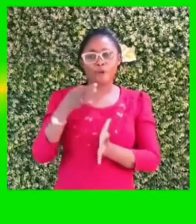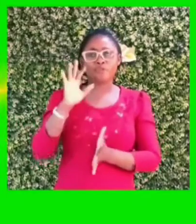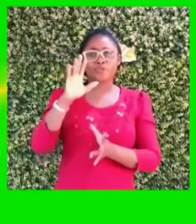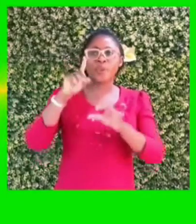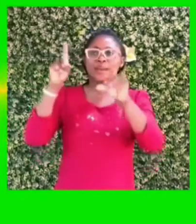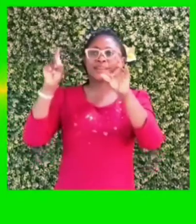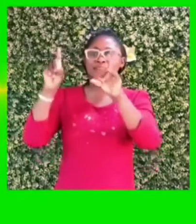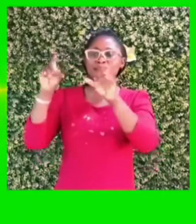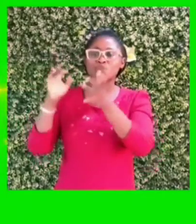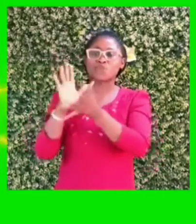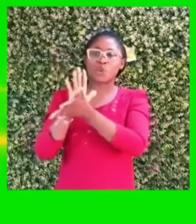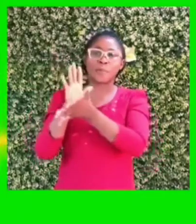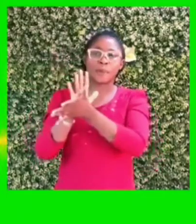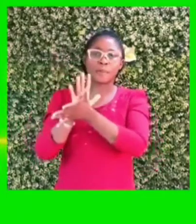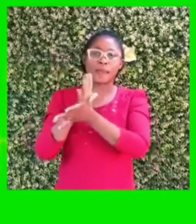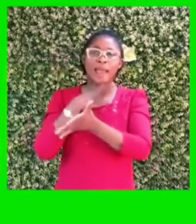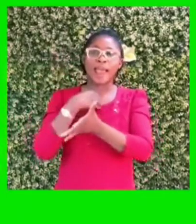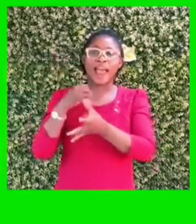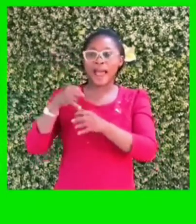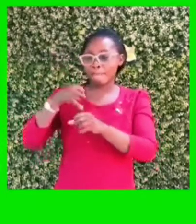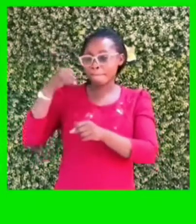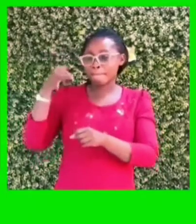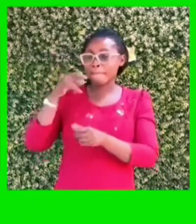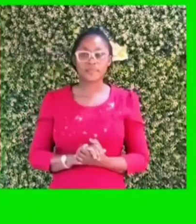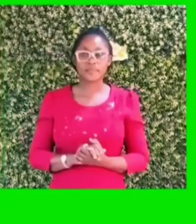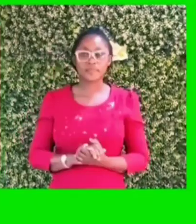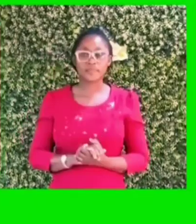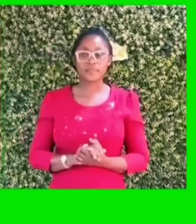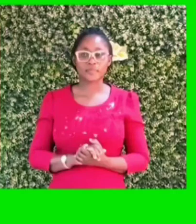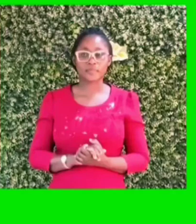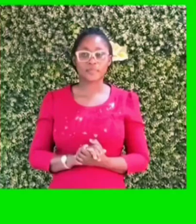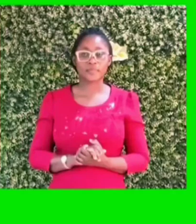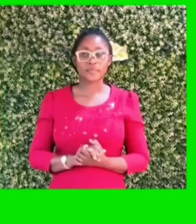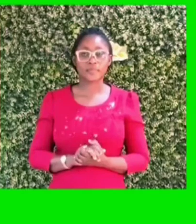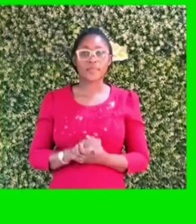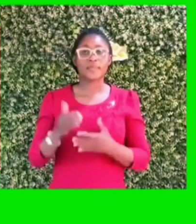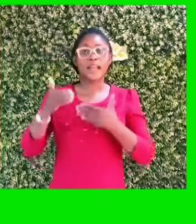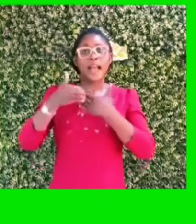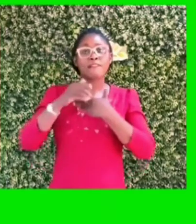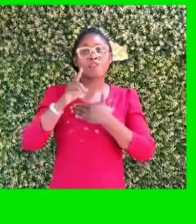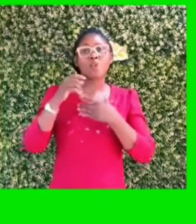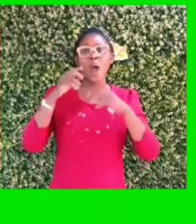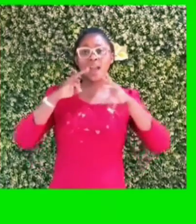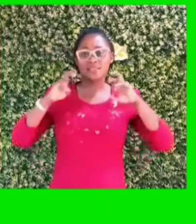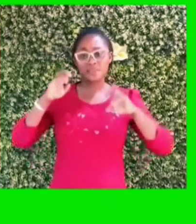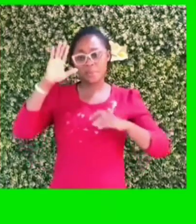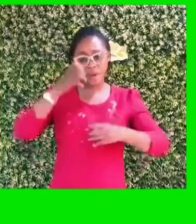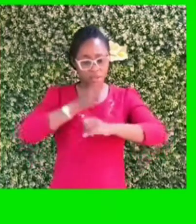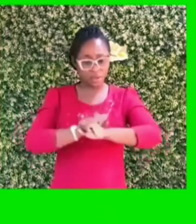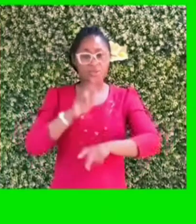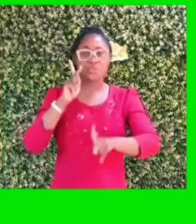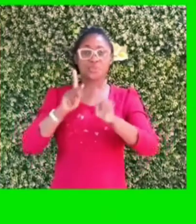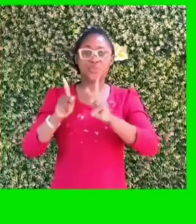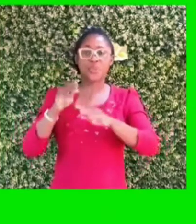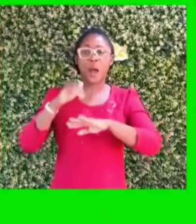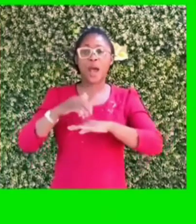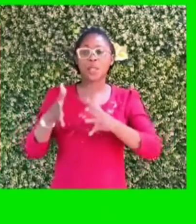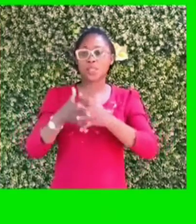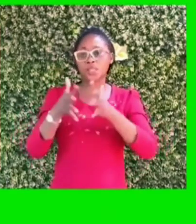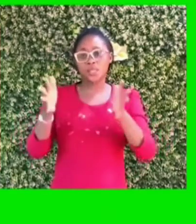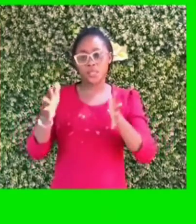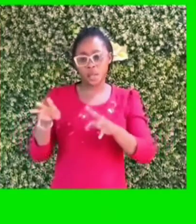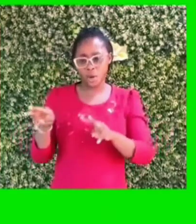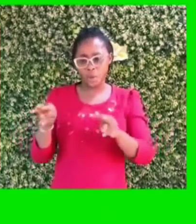of your examination slip and a pencil. Once you have been screened by the security agents at the